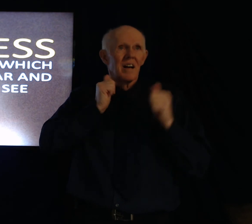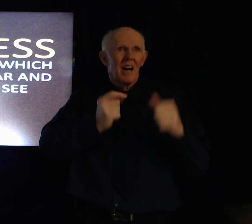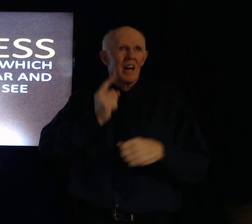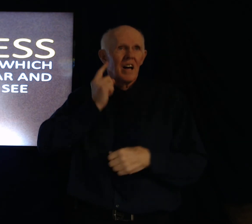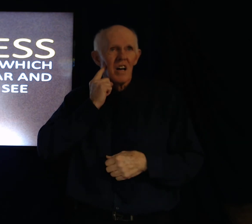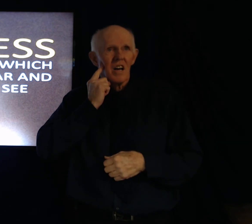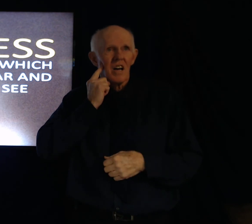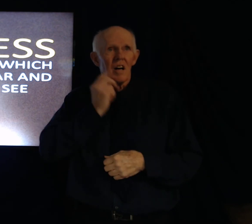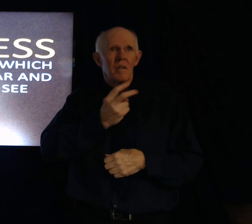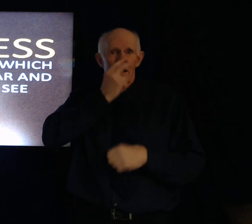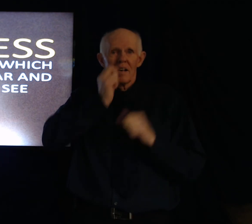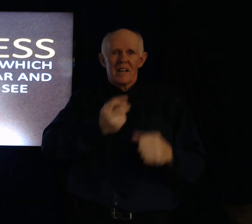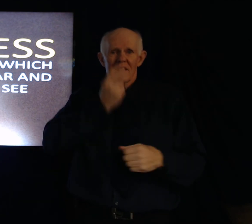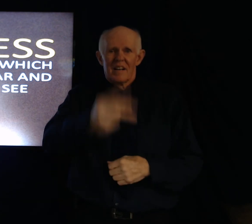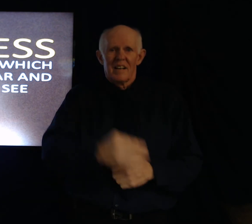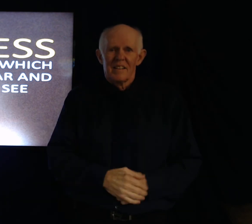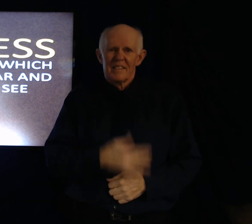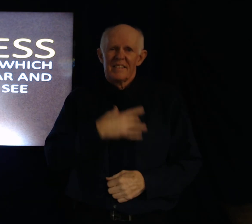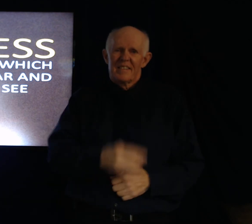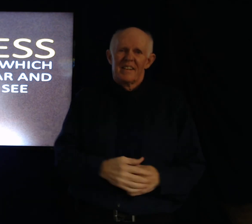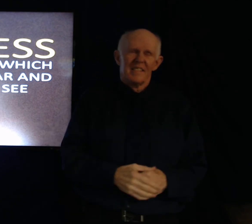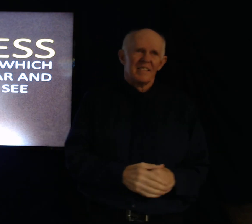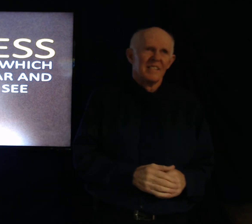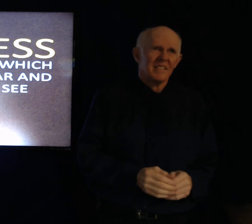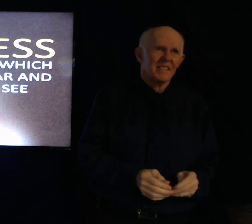the language which the deaf can hear and the blind can see